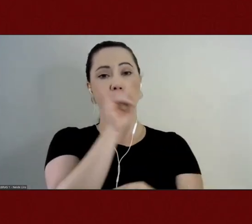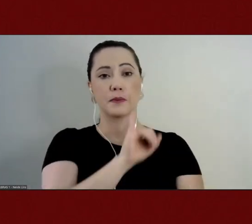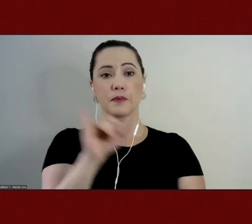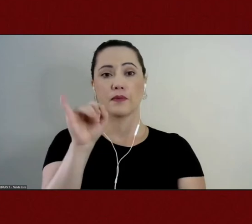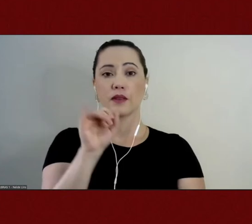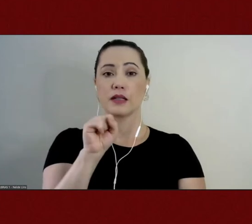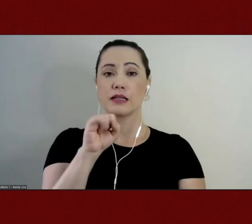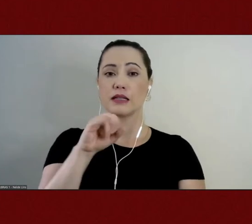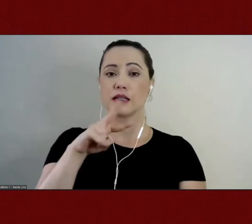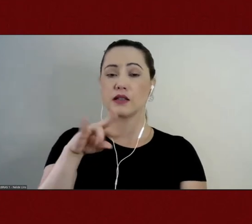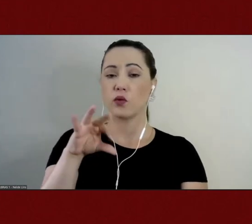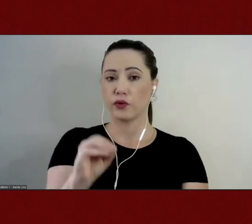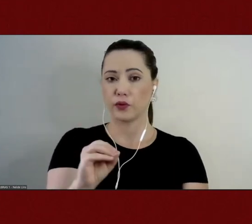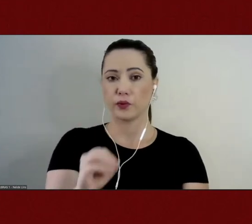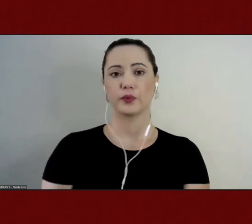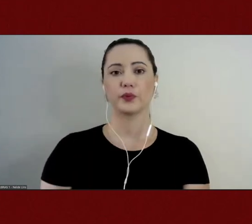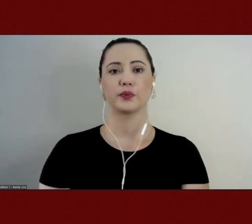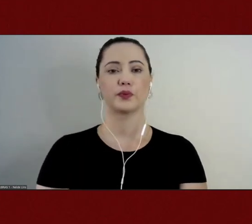Pons.